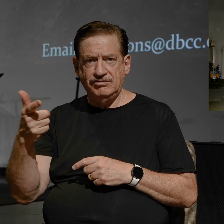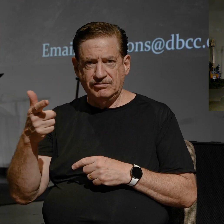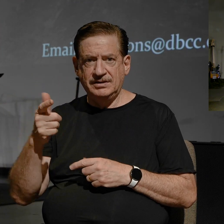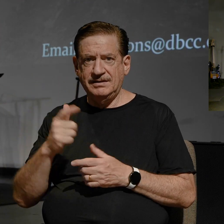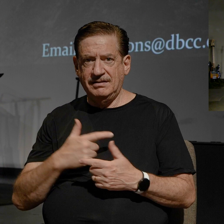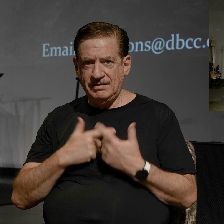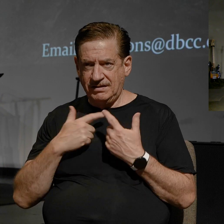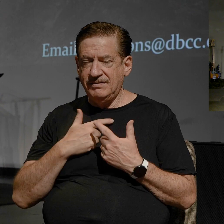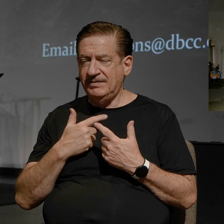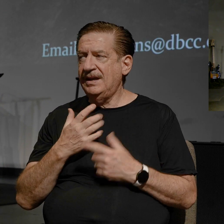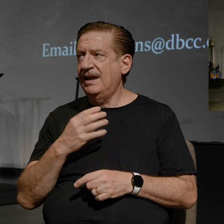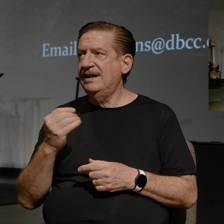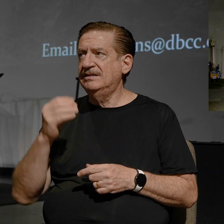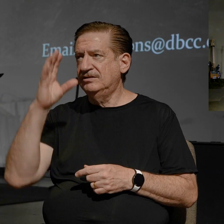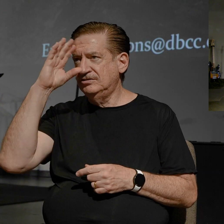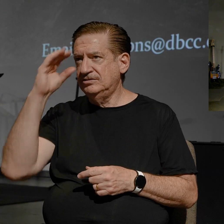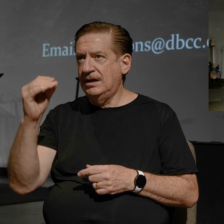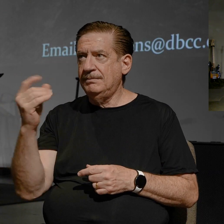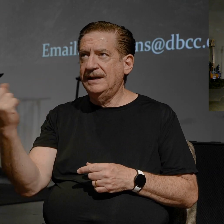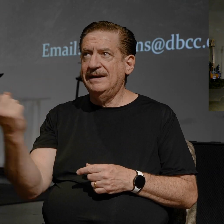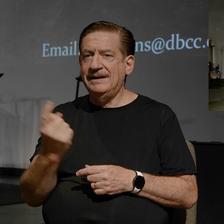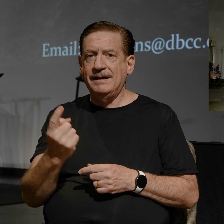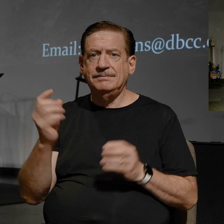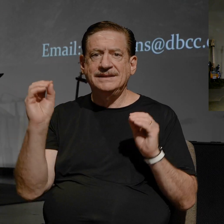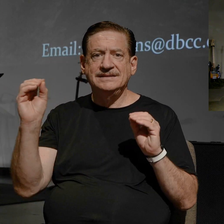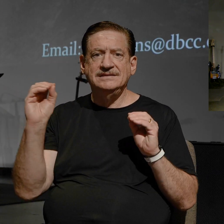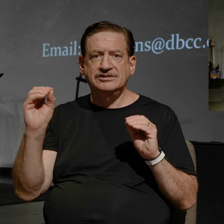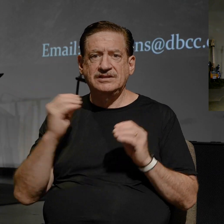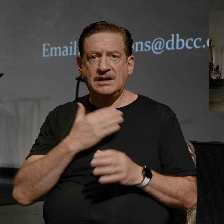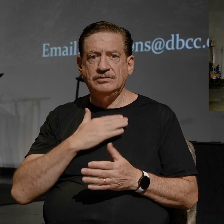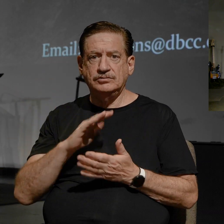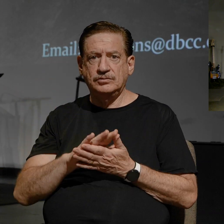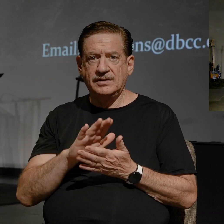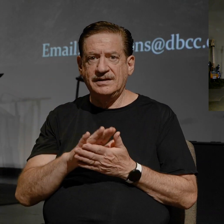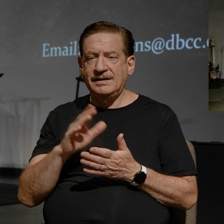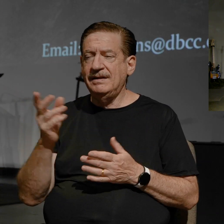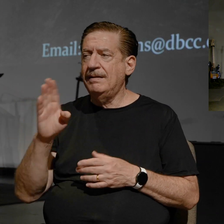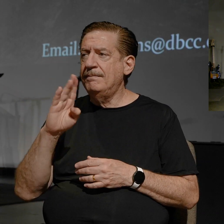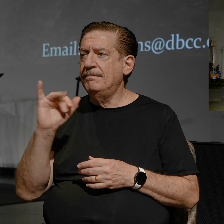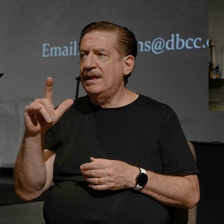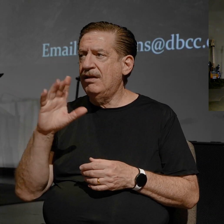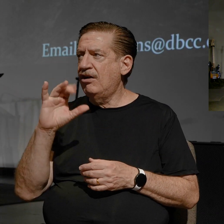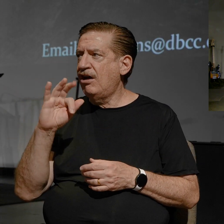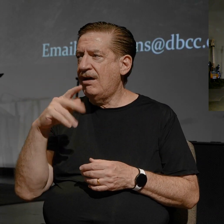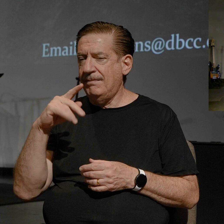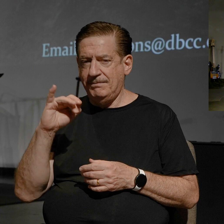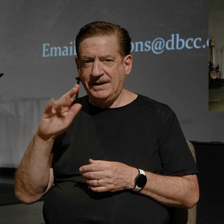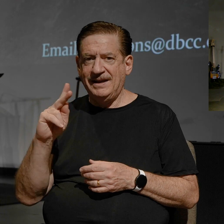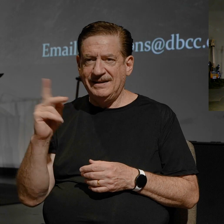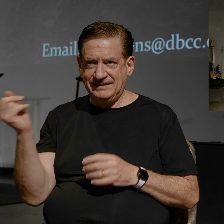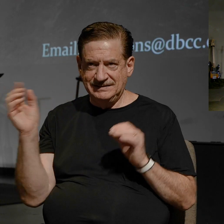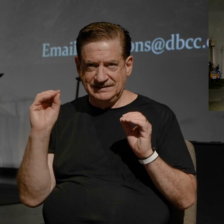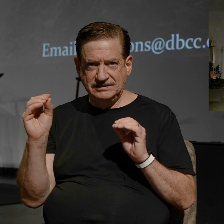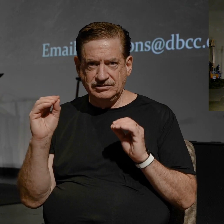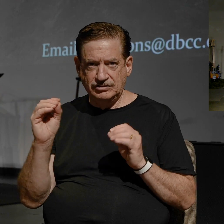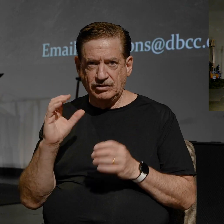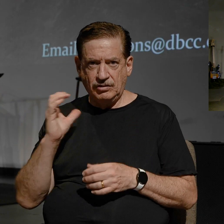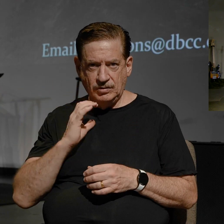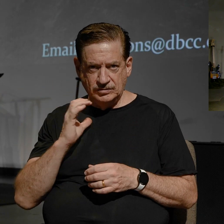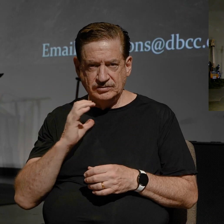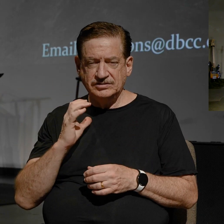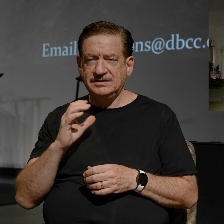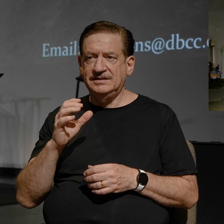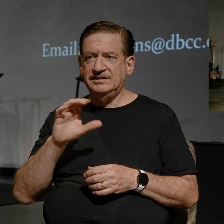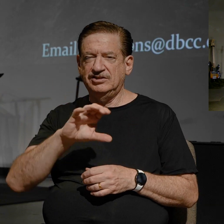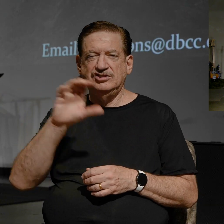point, and a gentleman came to teach at the school with us, and his name is Bill Harbeck. Bill came to teach and coach. He was from the